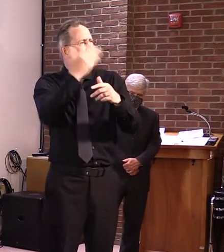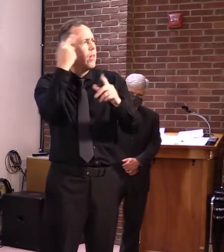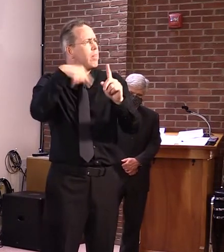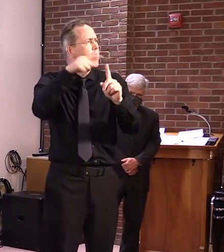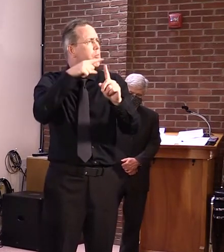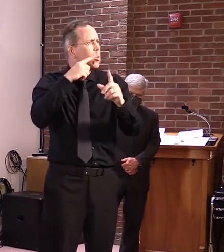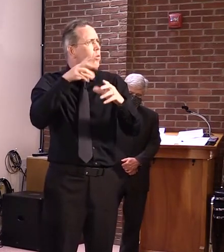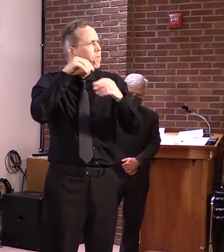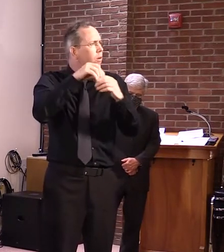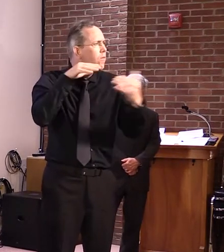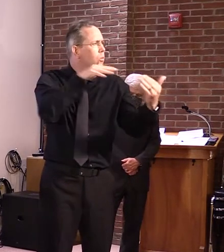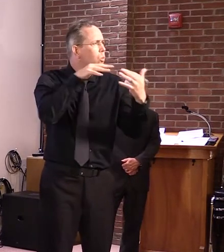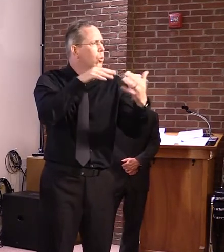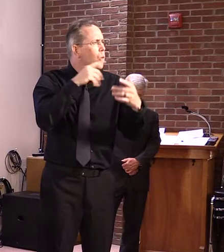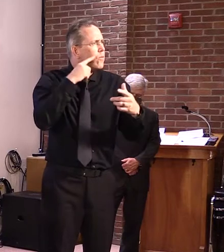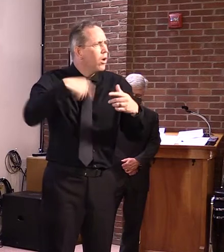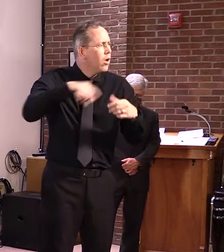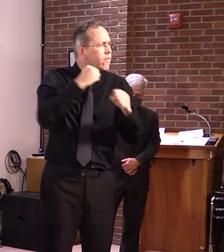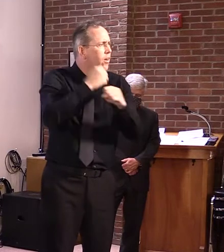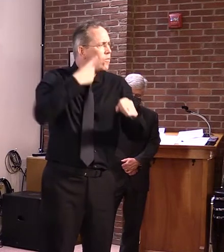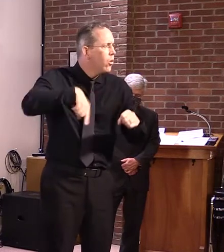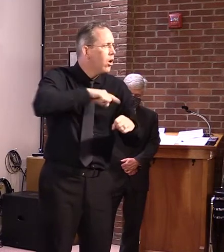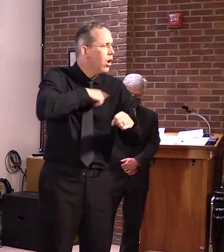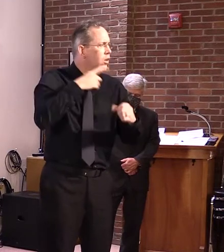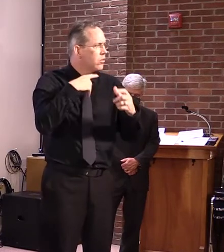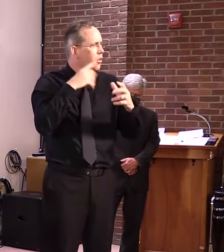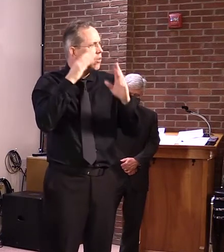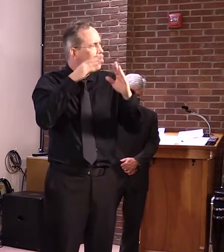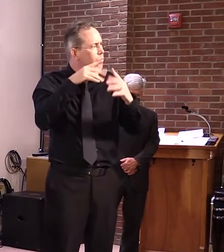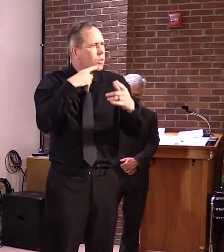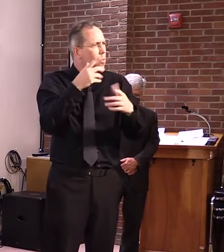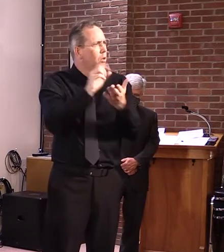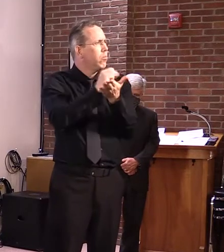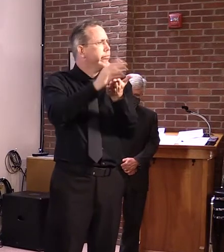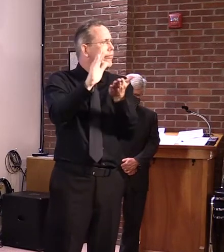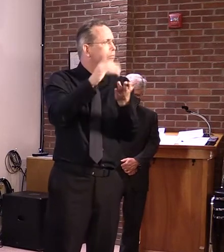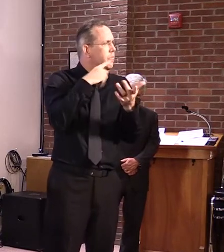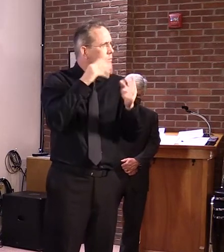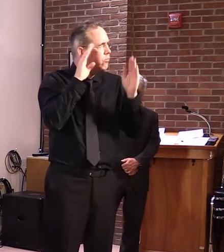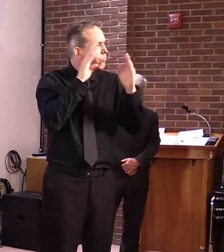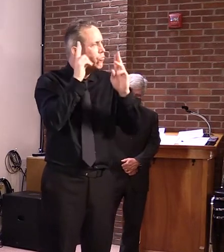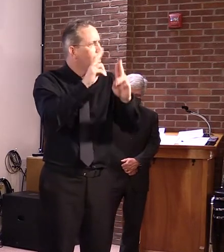Hello, Governor. As often happens with me, I realize I've been